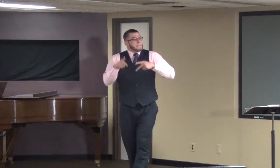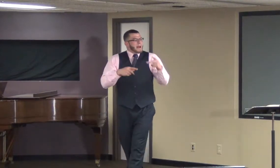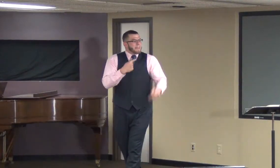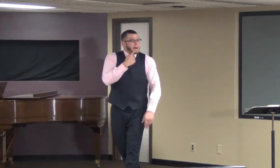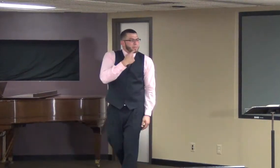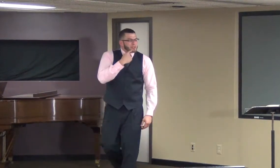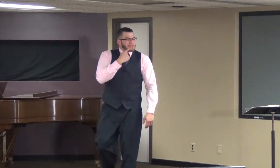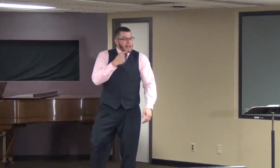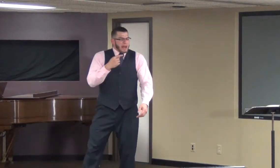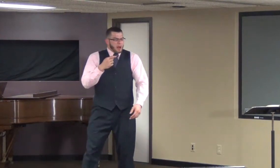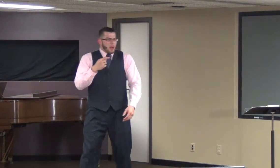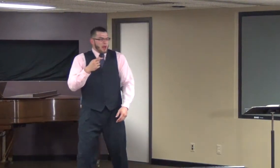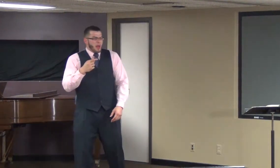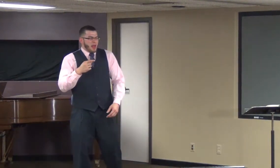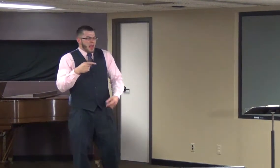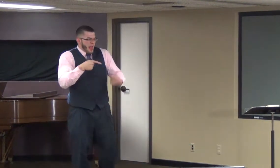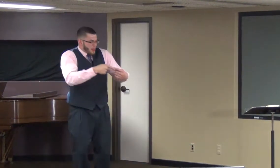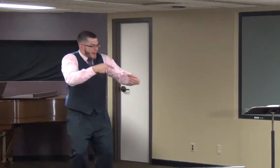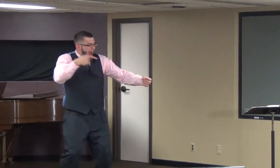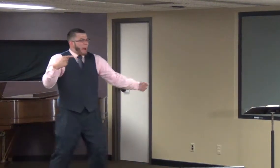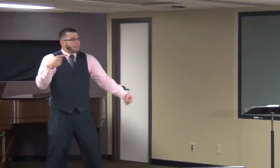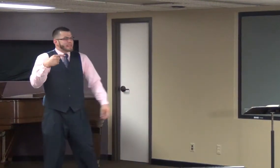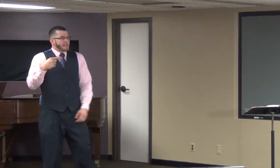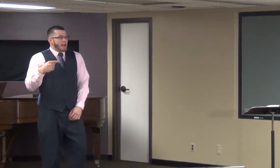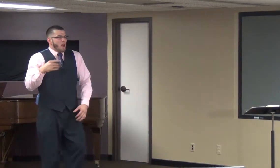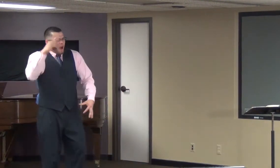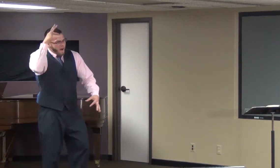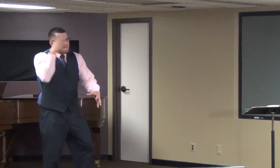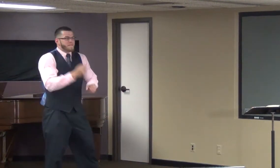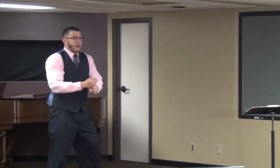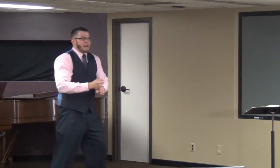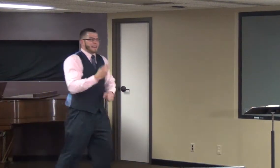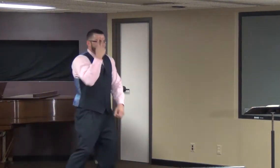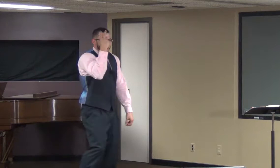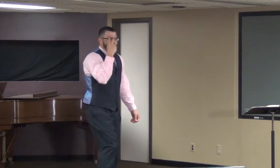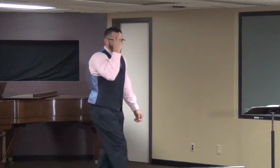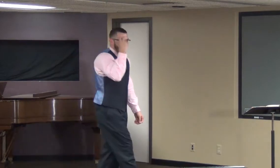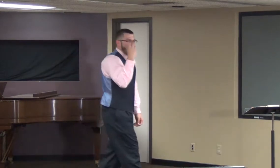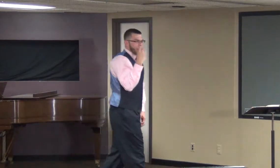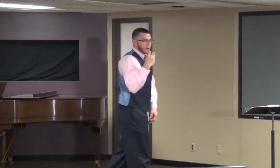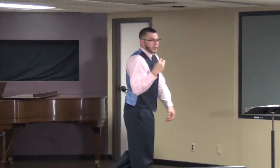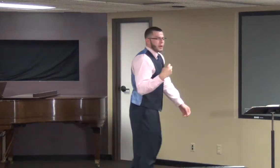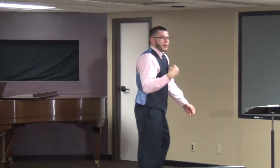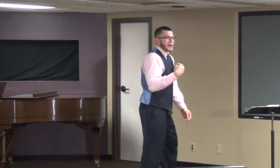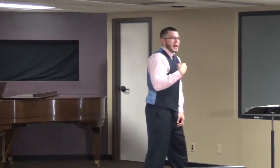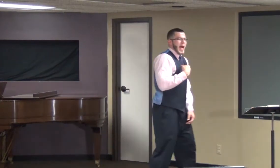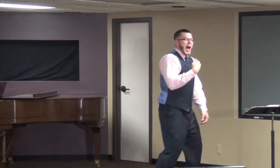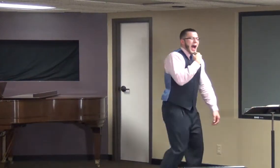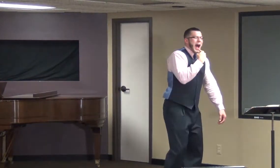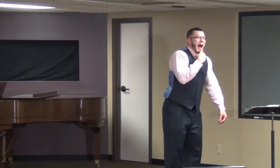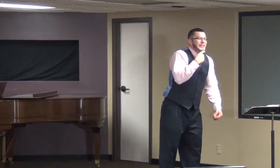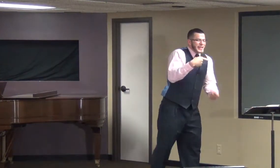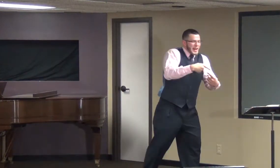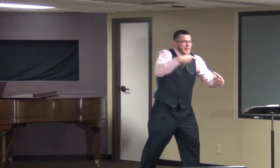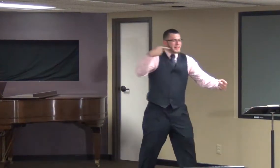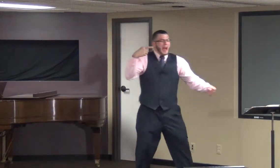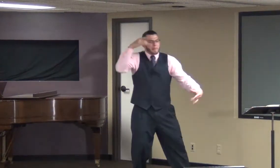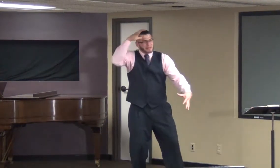Many people say the opposite of faith is doubt. I say the opposite